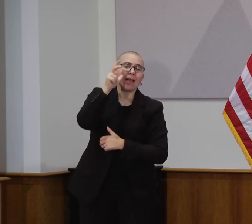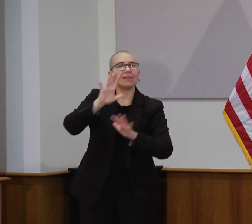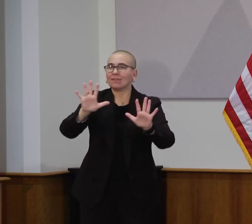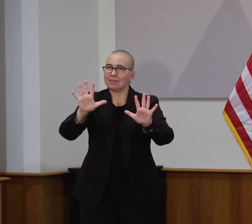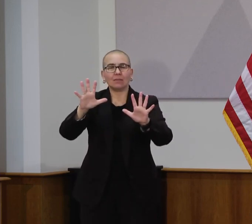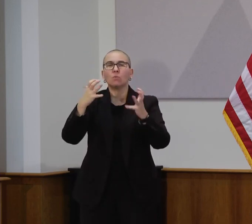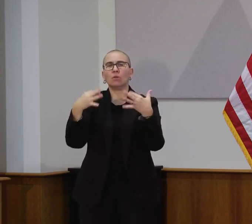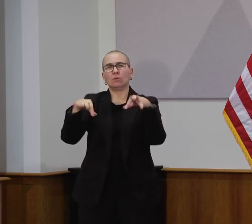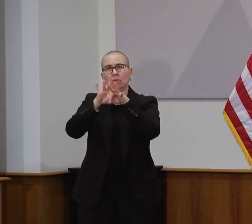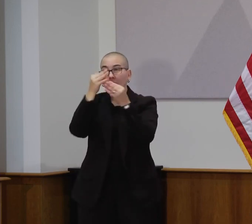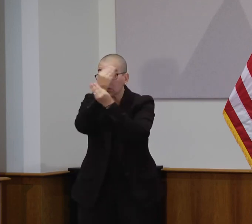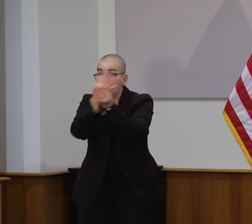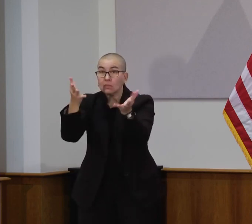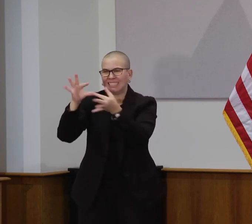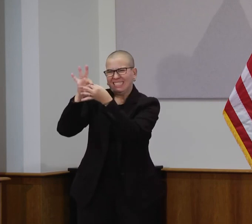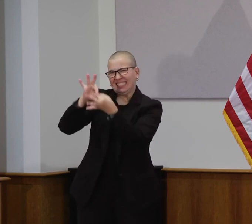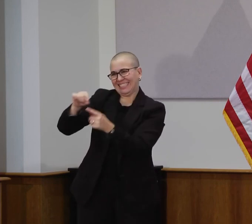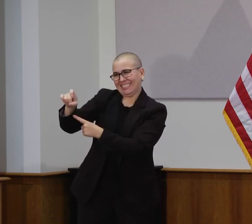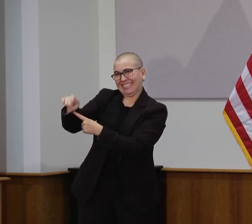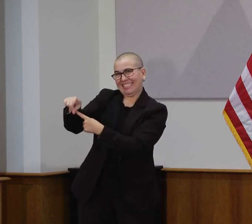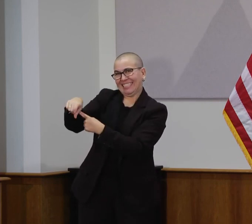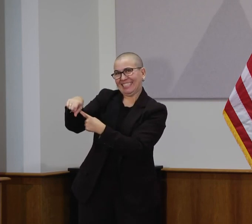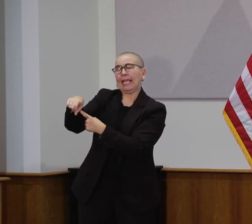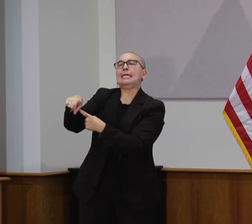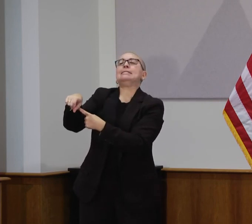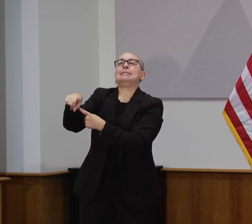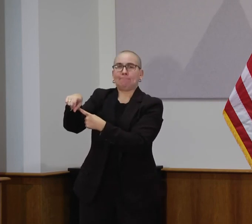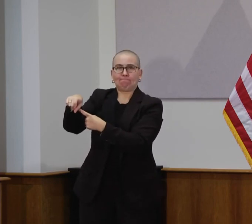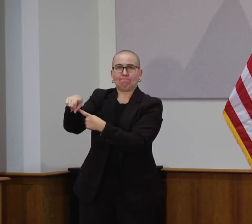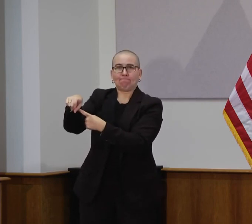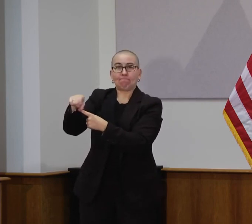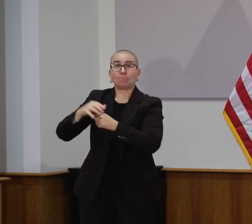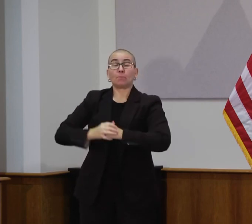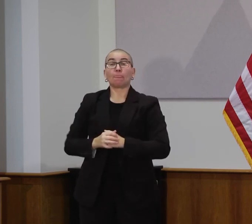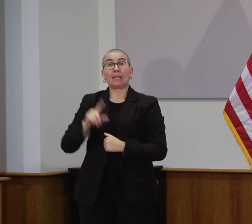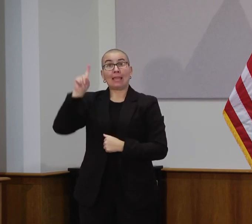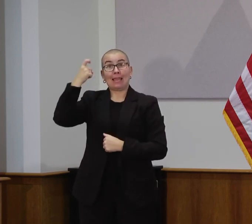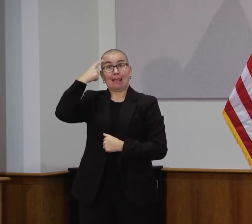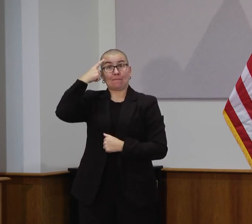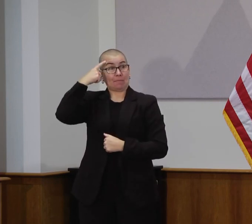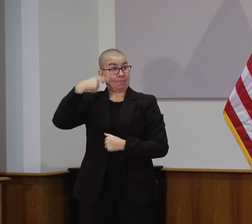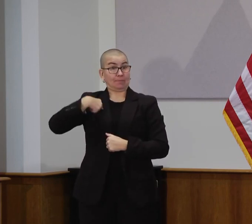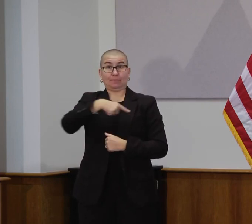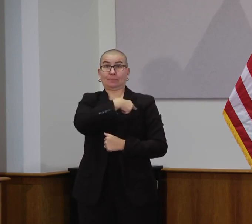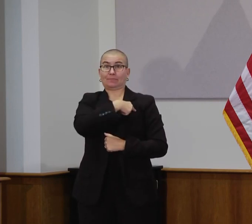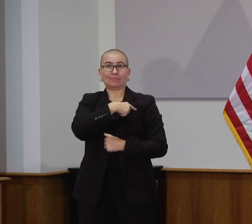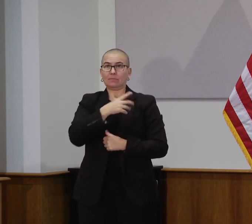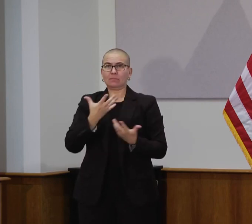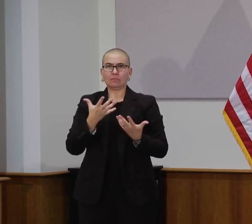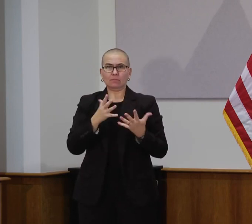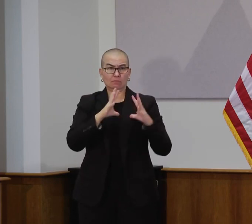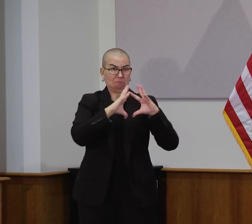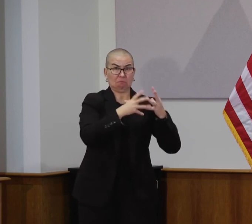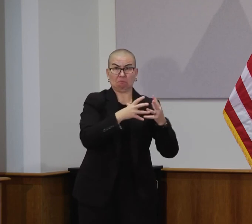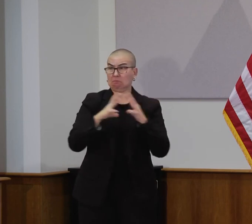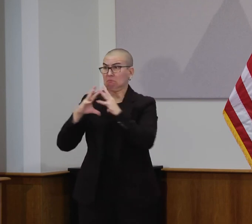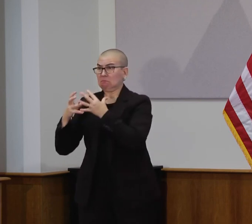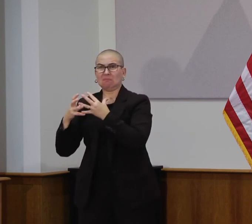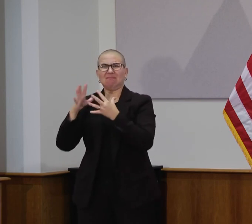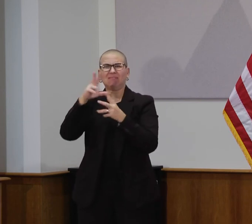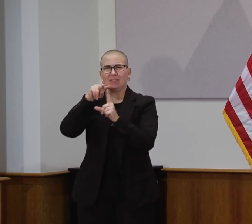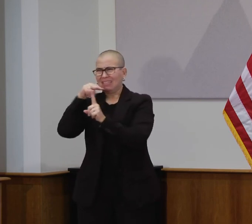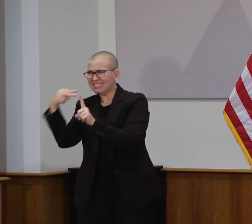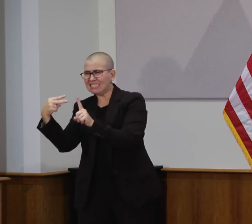with healthcare experts, both inside government and private sector outside. We've taken points of view from national